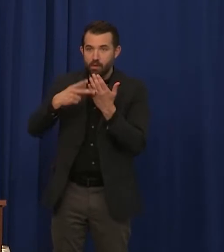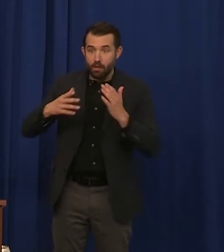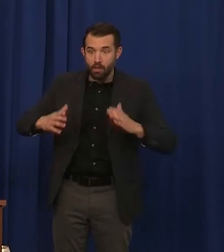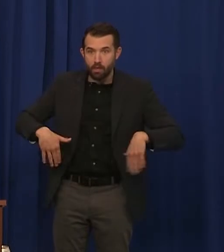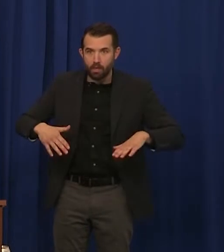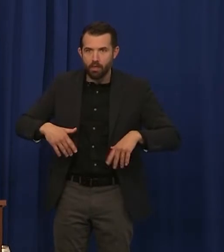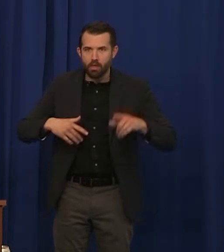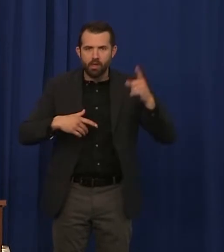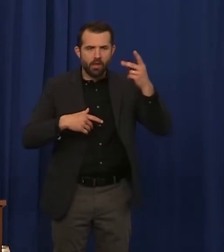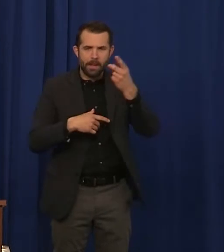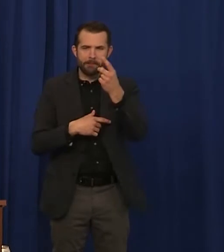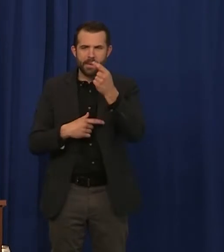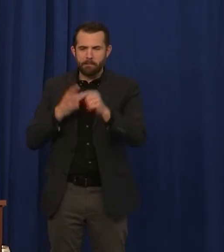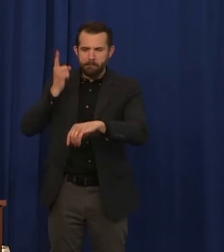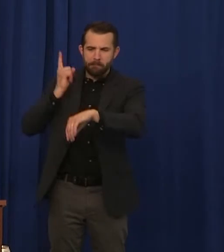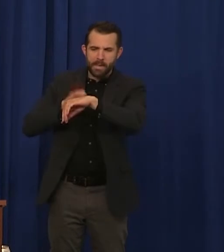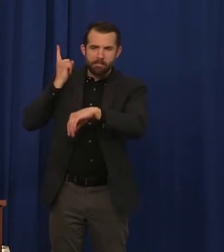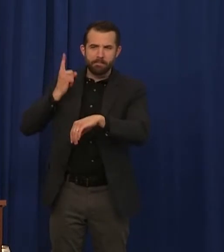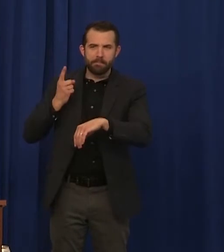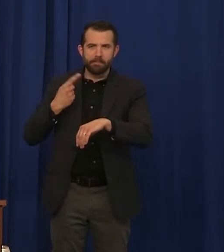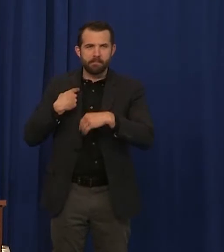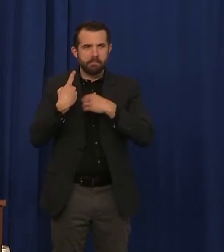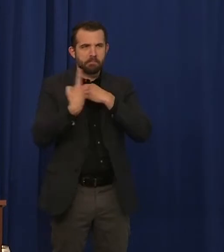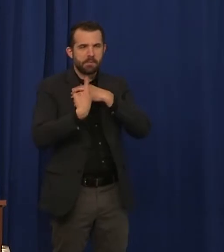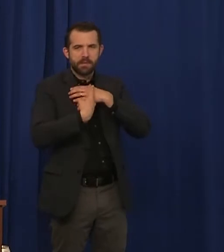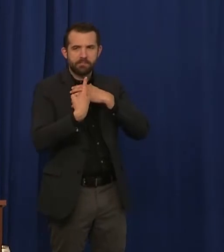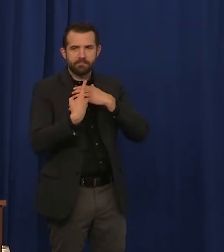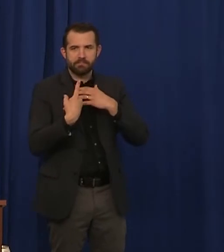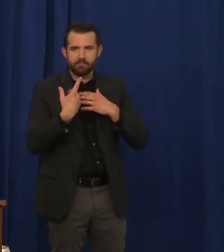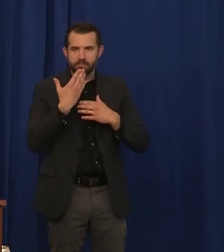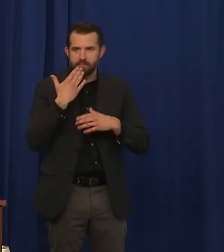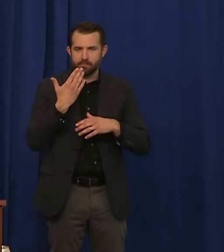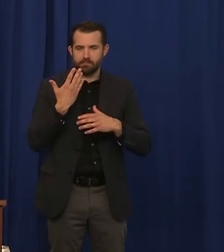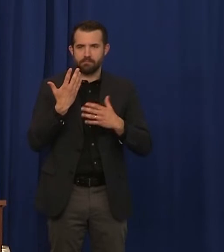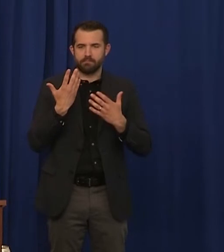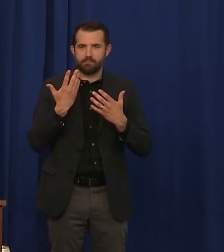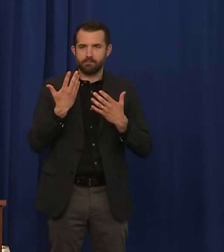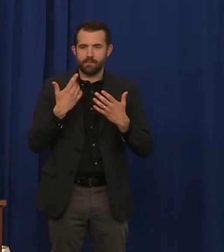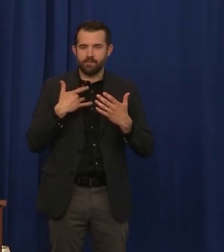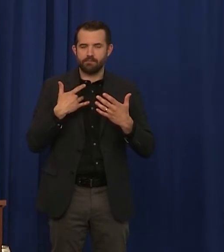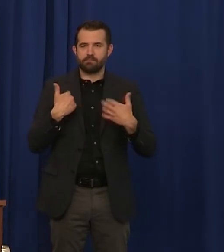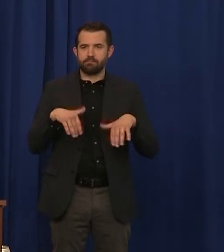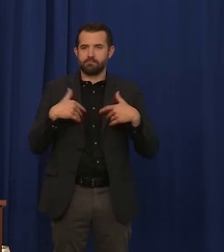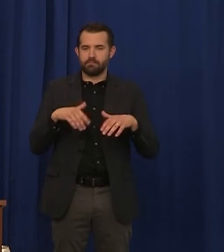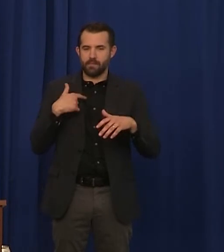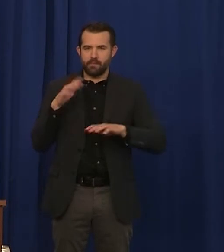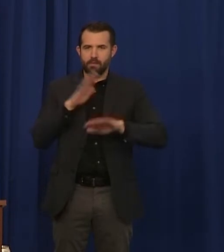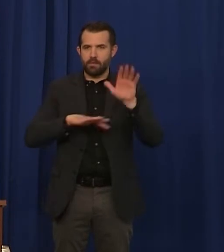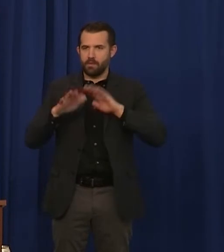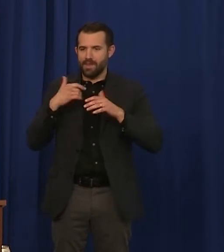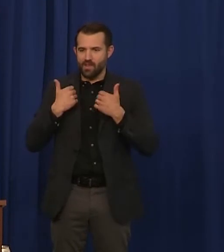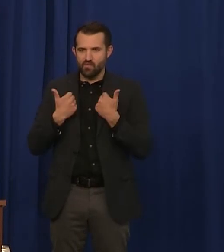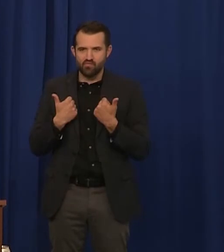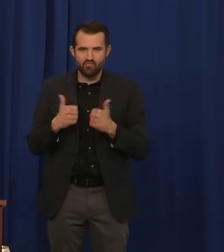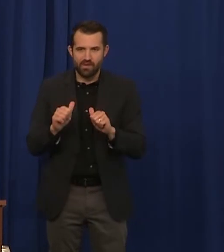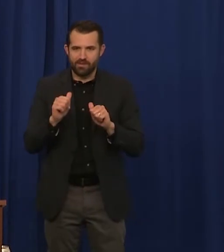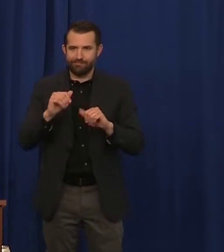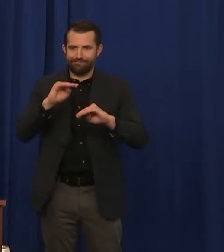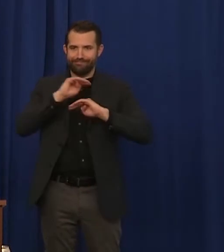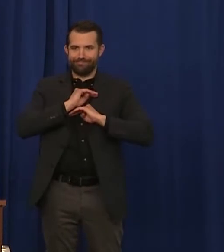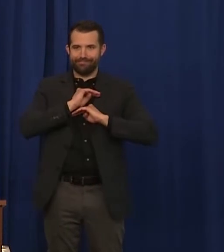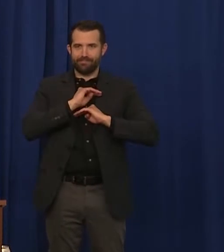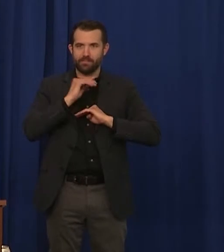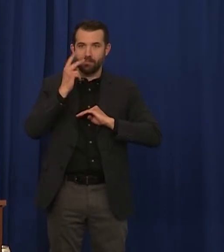to people who are actually eligible for it. So we are doing everything that we can to meet those dual